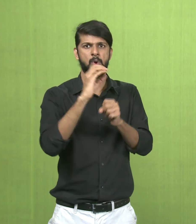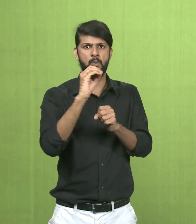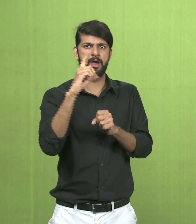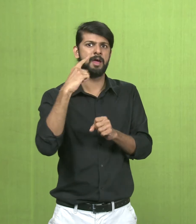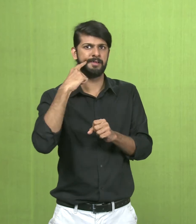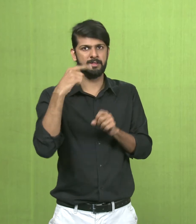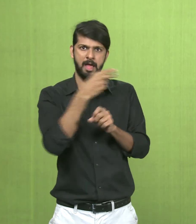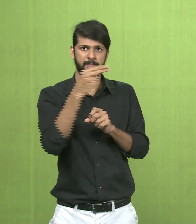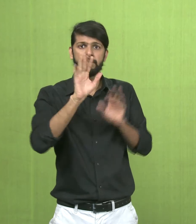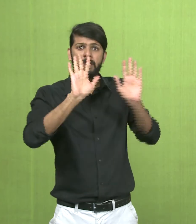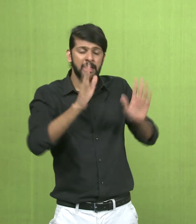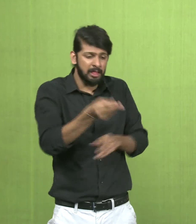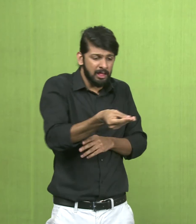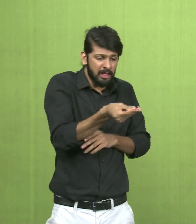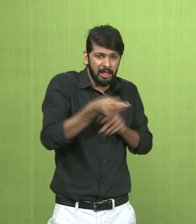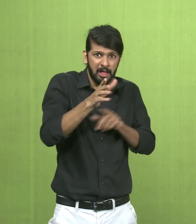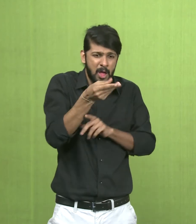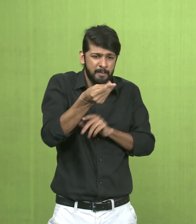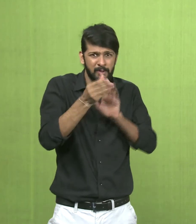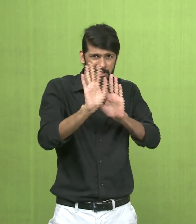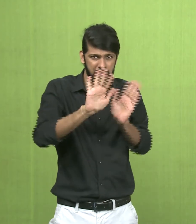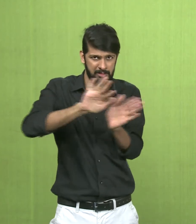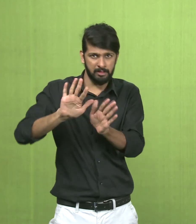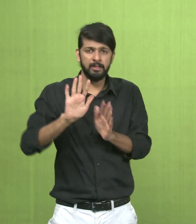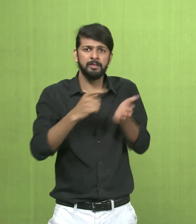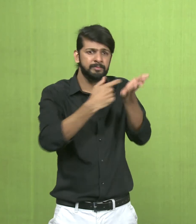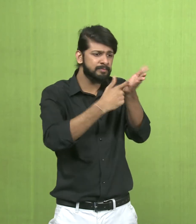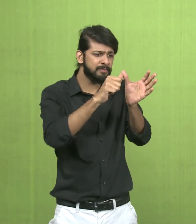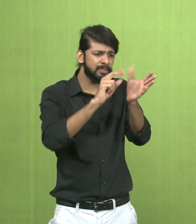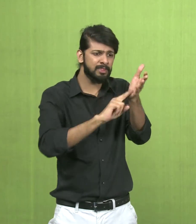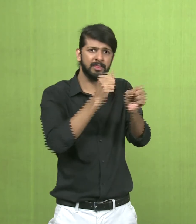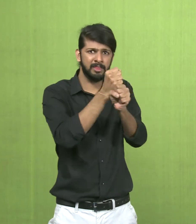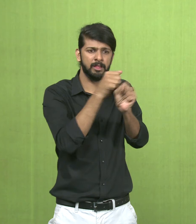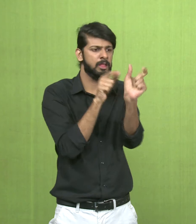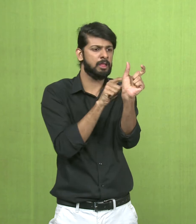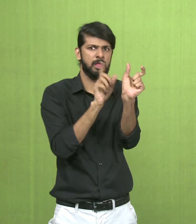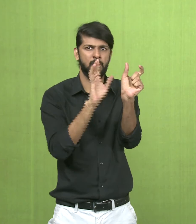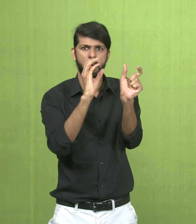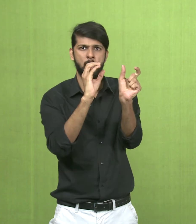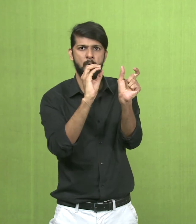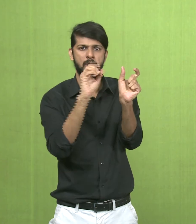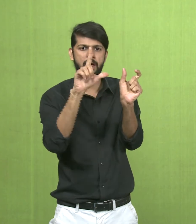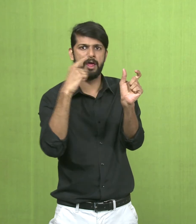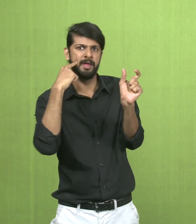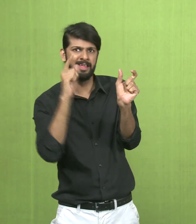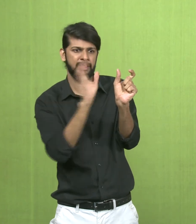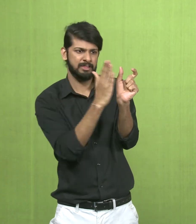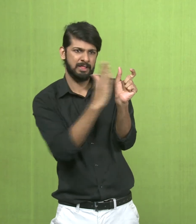This beautiful design is called Rangoli. The term